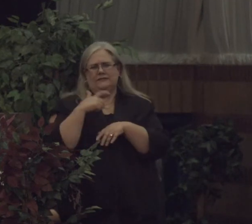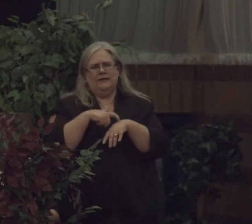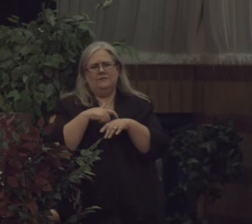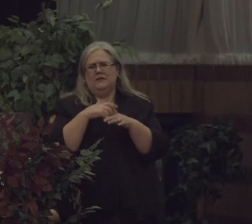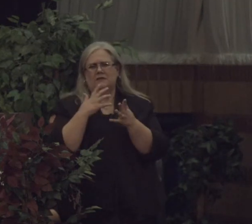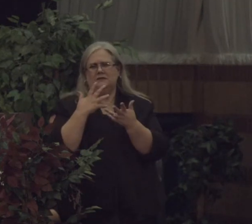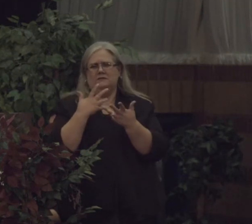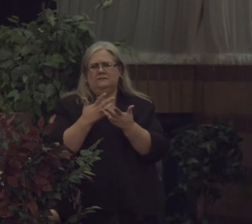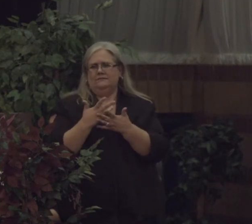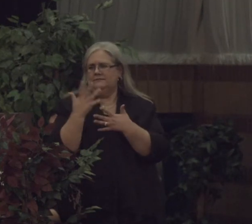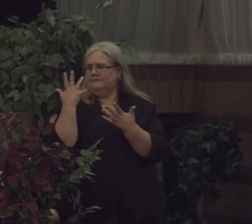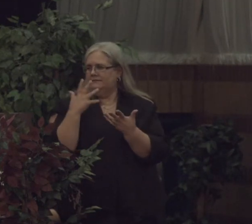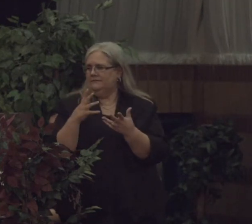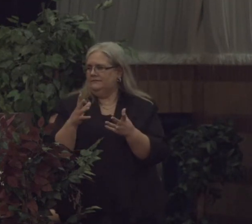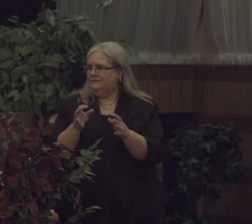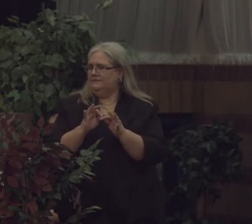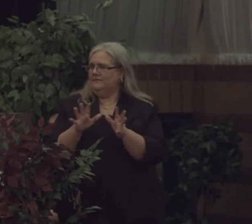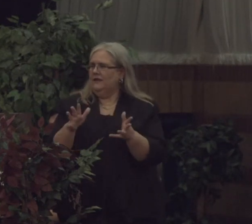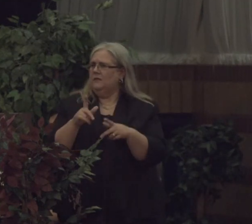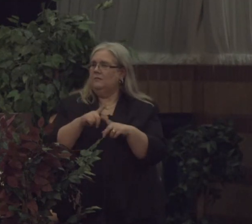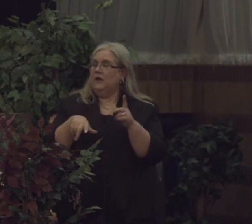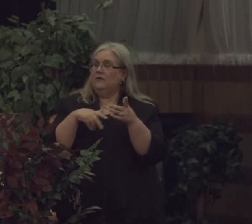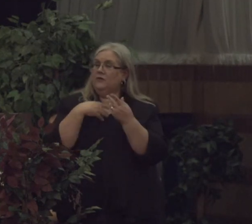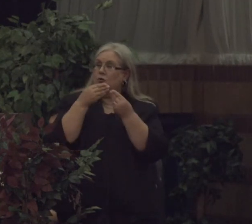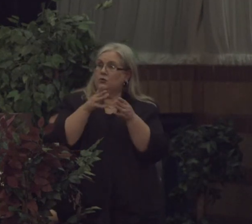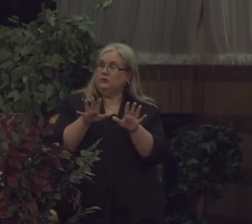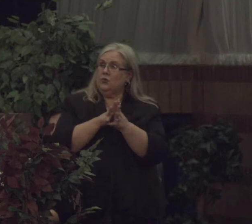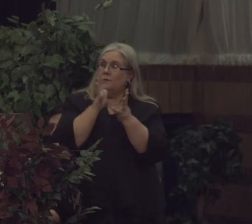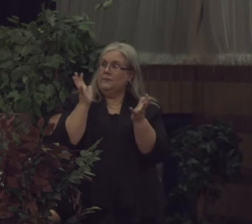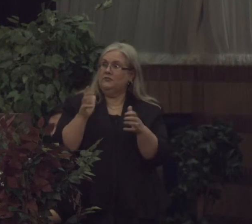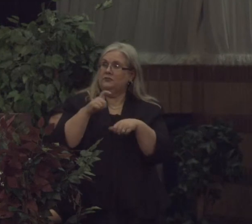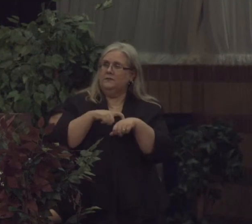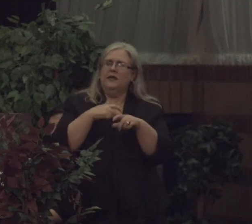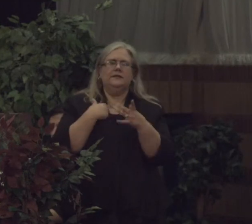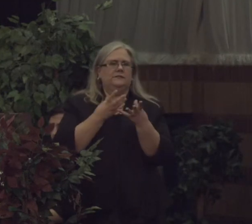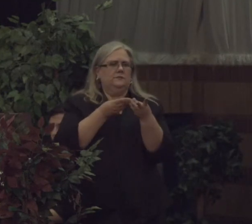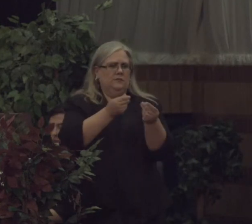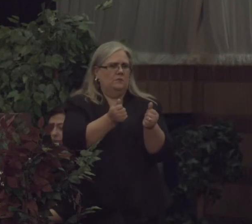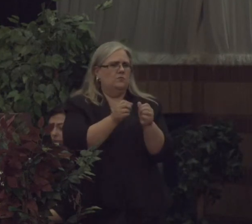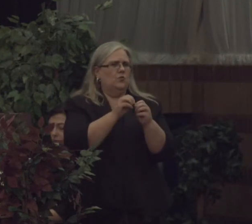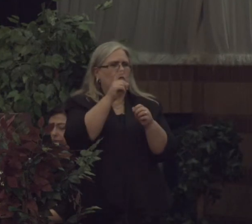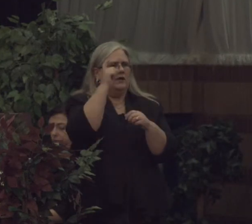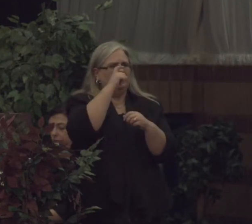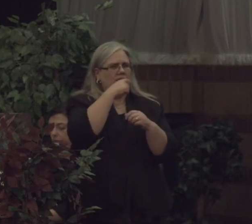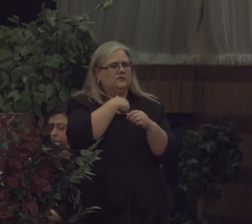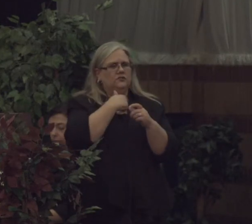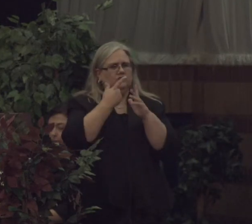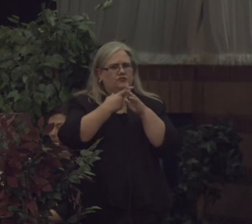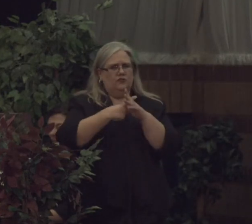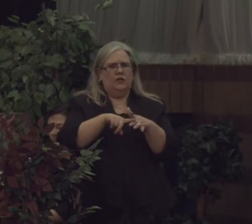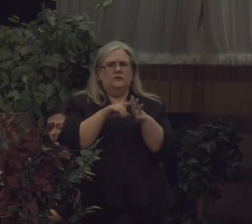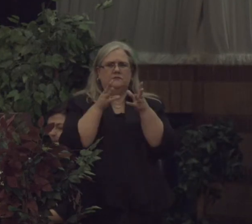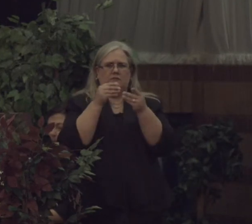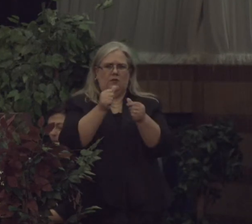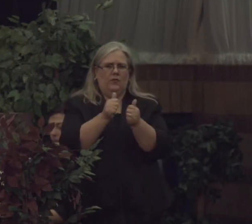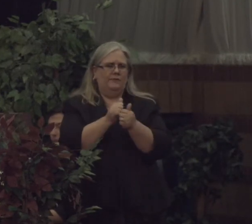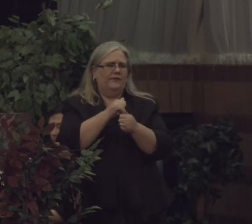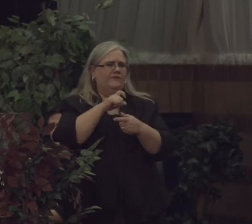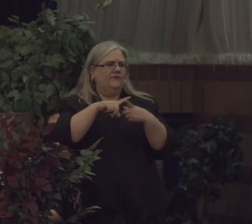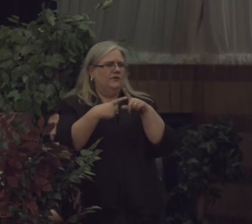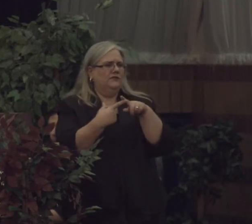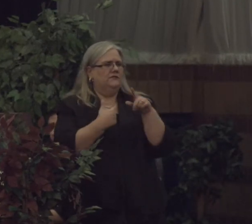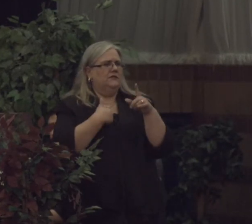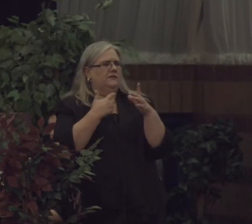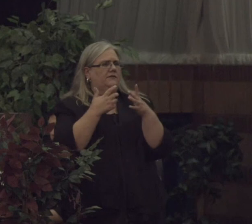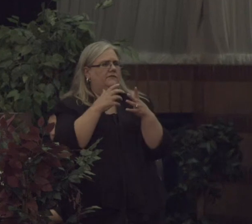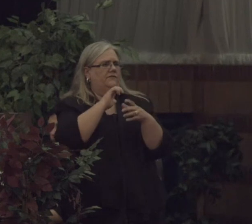tasks. After losing so much time, I decided to spend it more wisely. I started to go out with my friends. I formed deeper connections with people